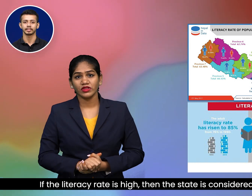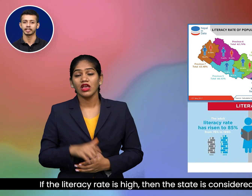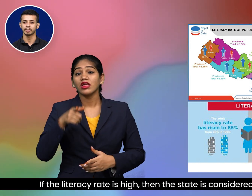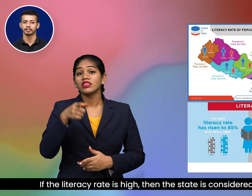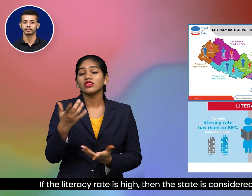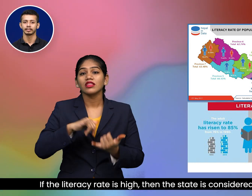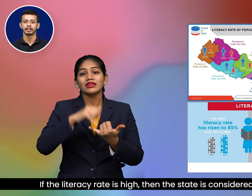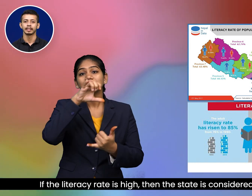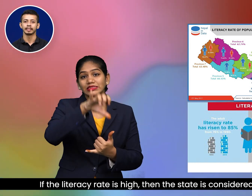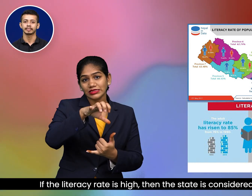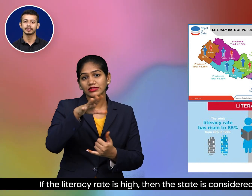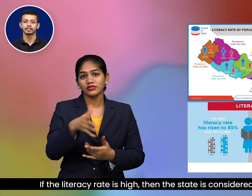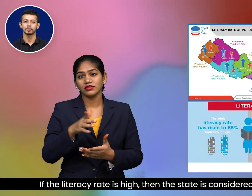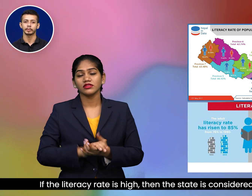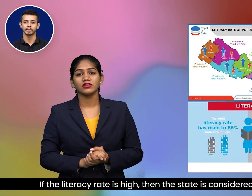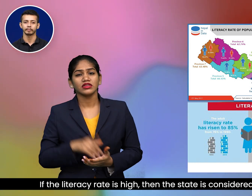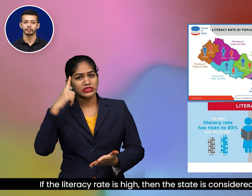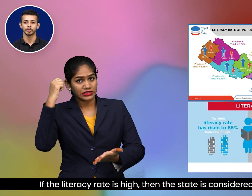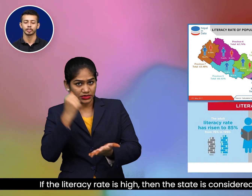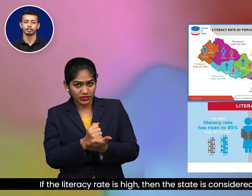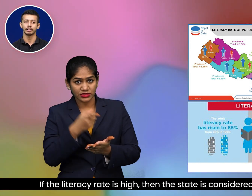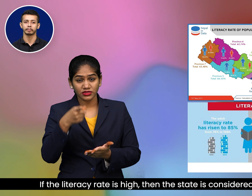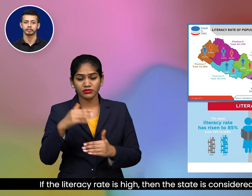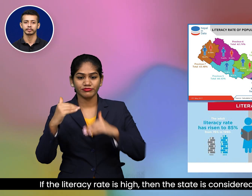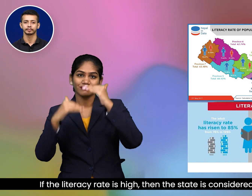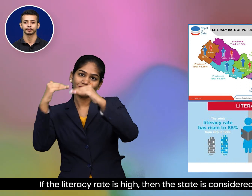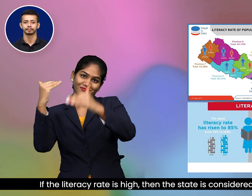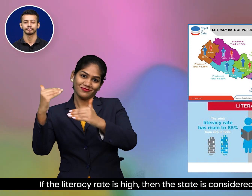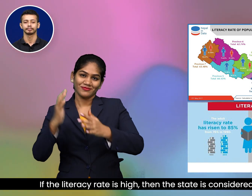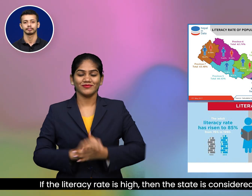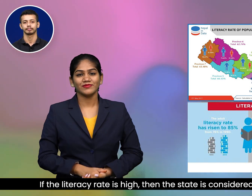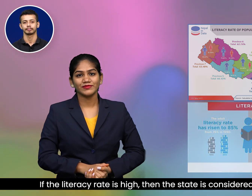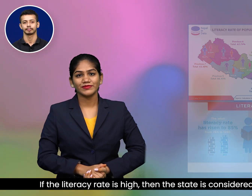then the state is considered to be developed.